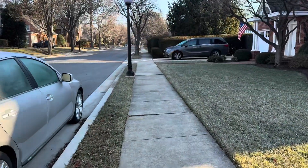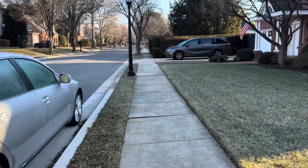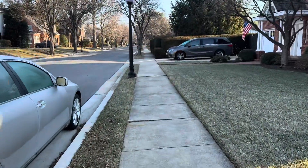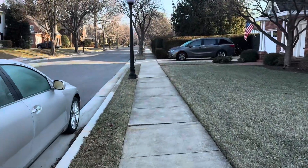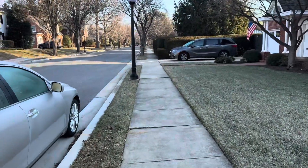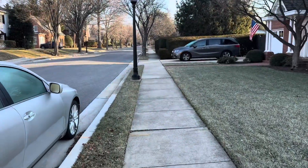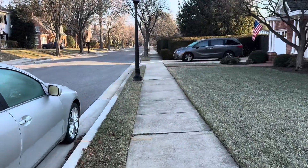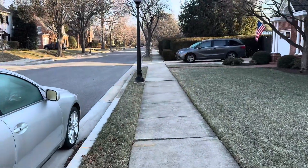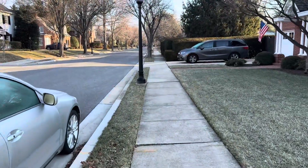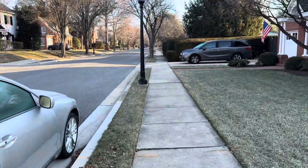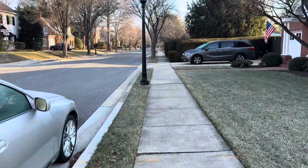things.